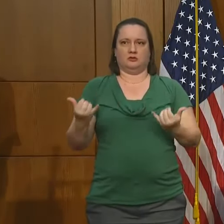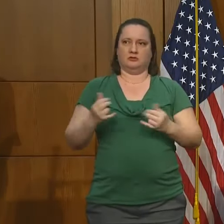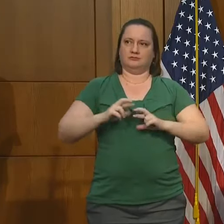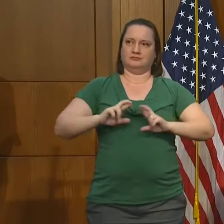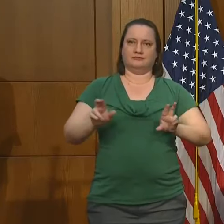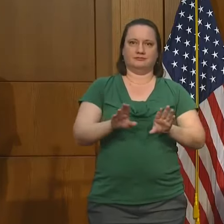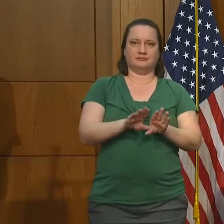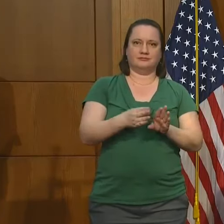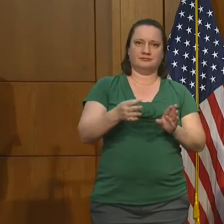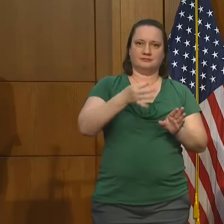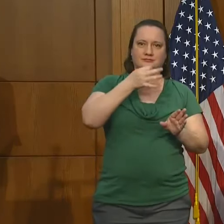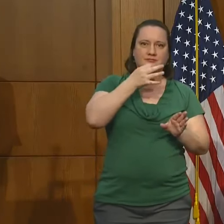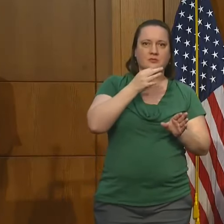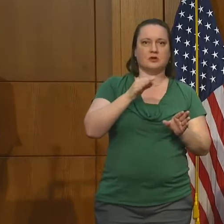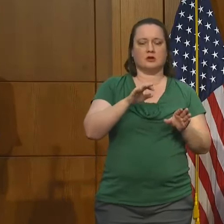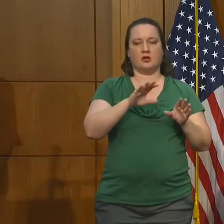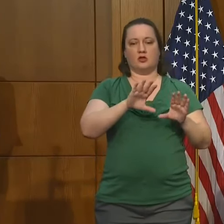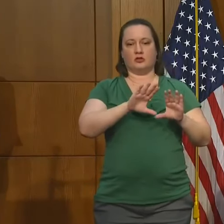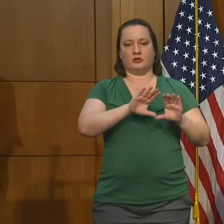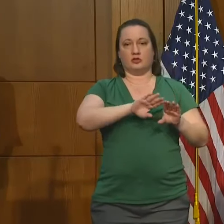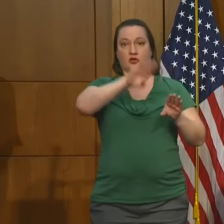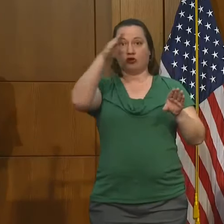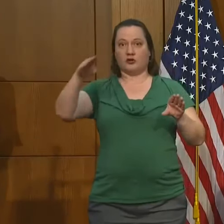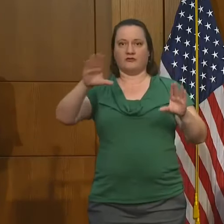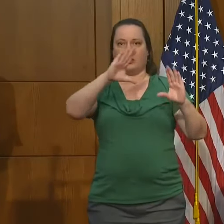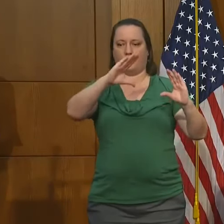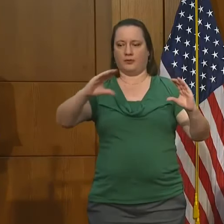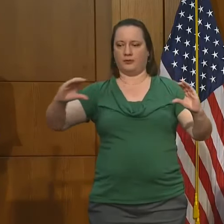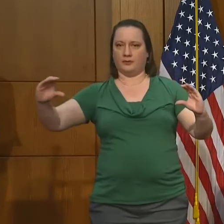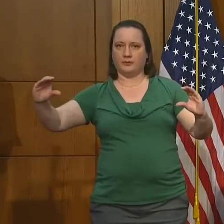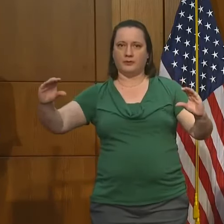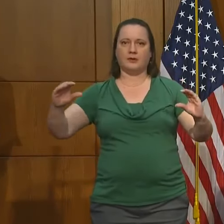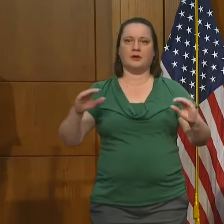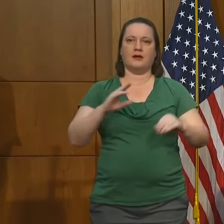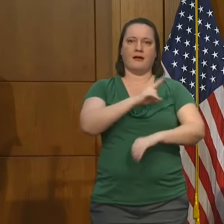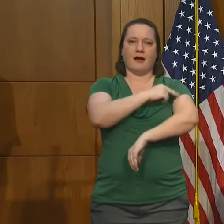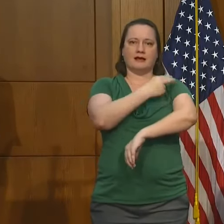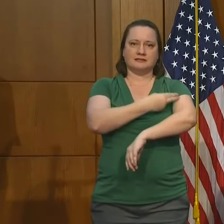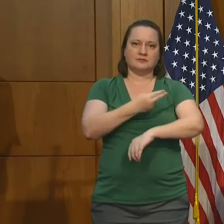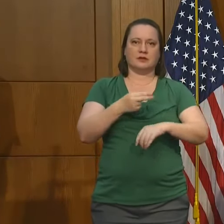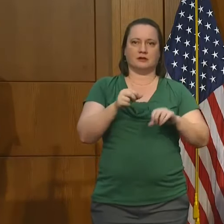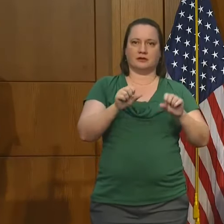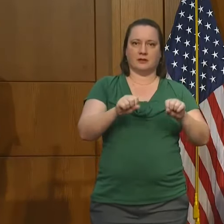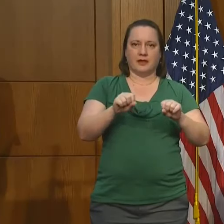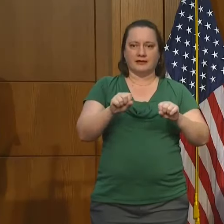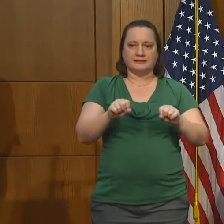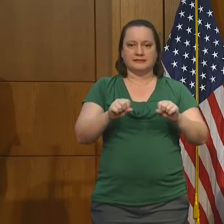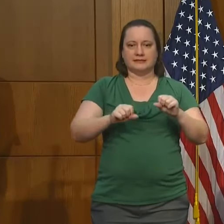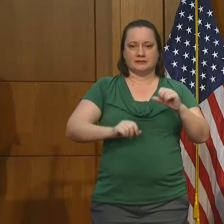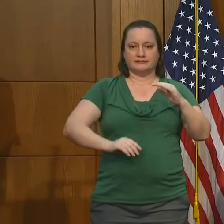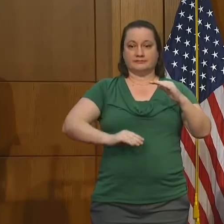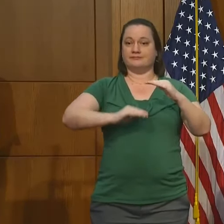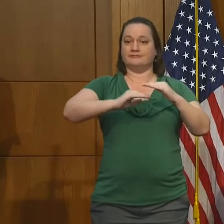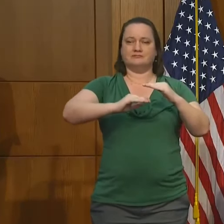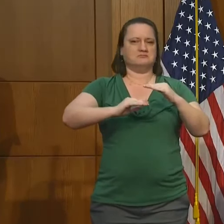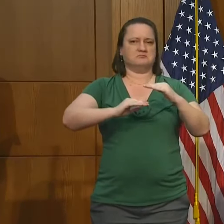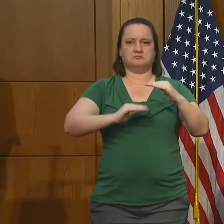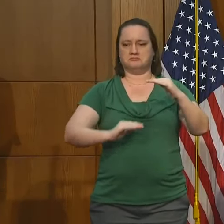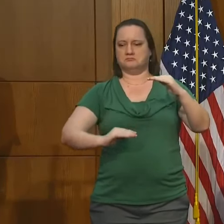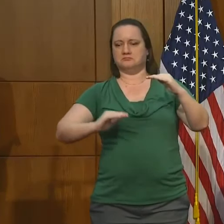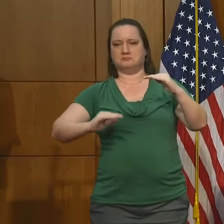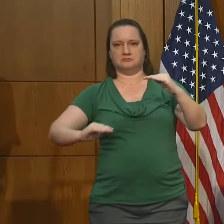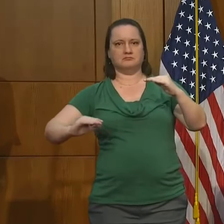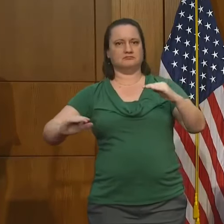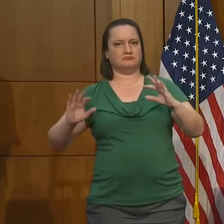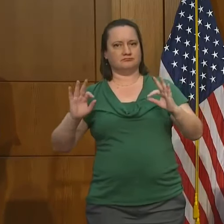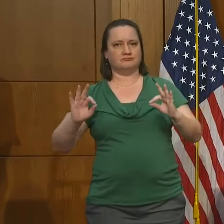hospital capacity to be where it needs to be. As I've said, every time I've been in front of you, I know this has been difficult, and a